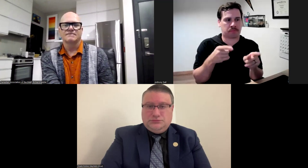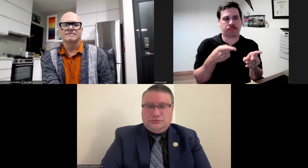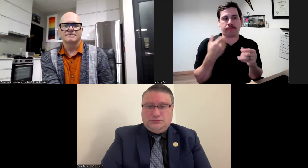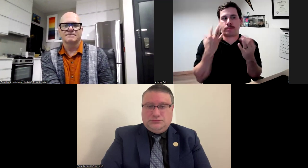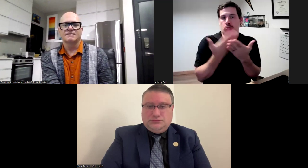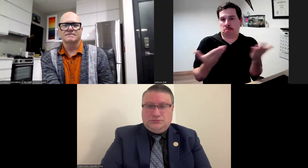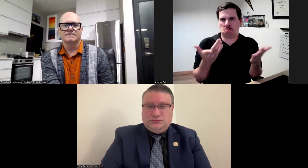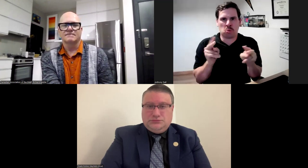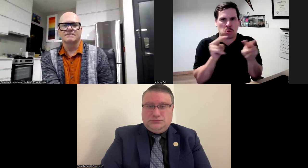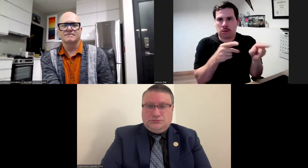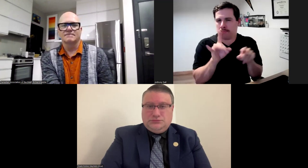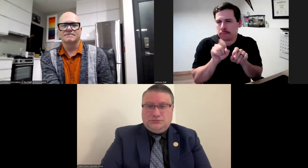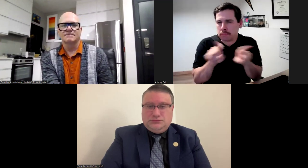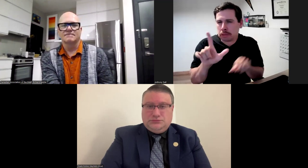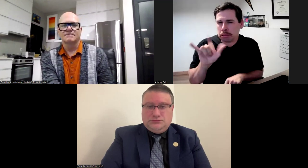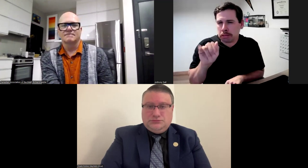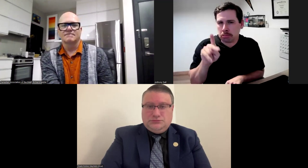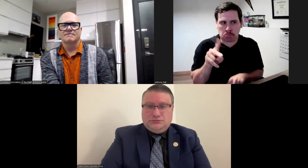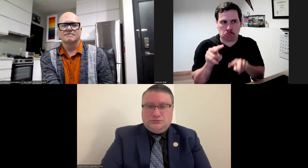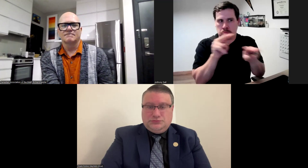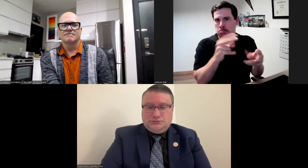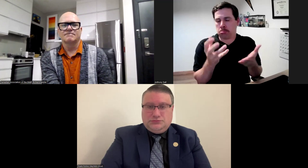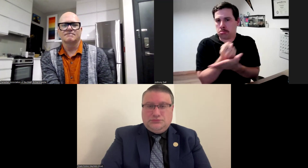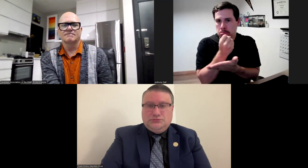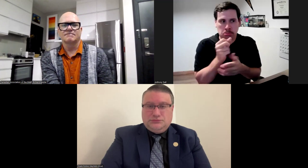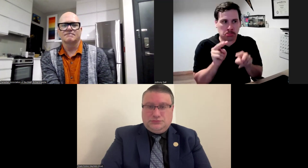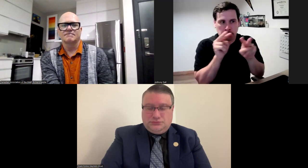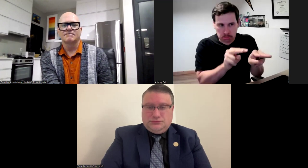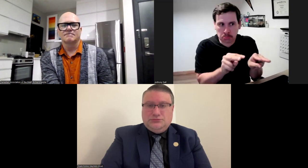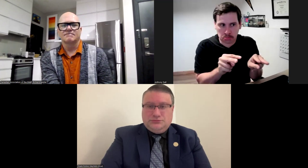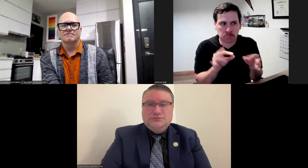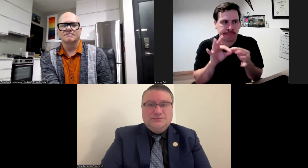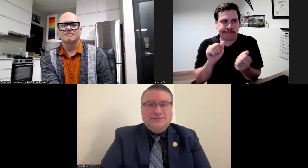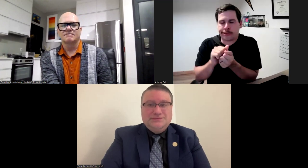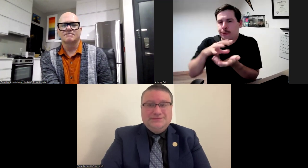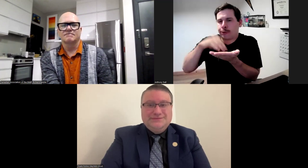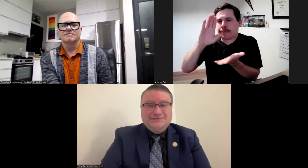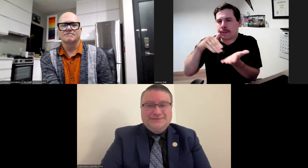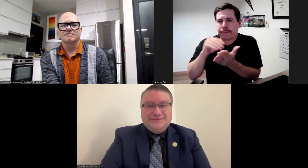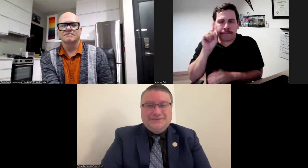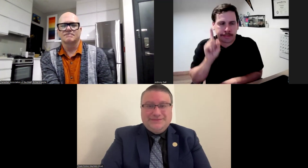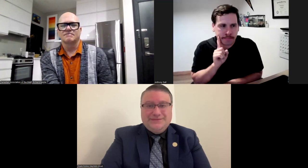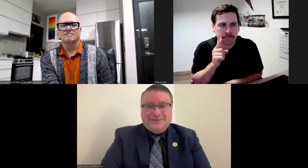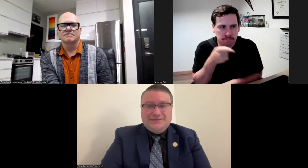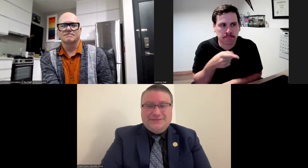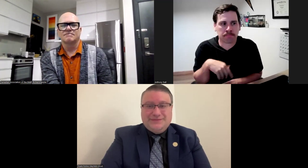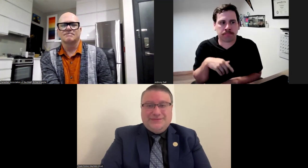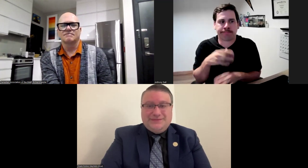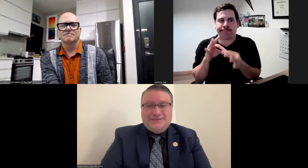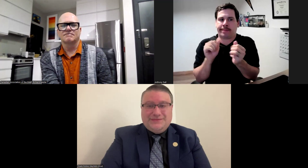resources. And so to look at the Learning Center for Deaf Resources there, if you're looking for additional resources, Gallaudet Learning Resource